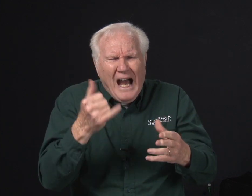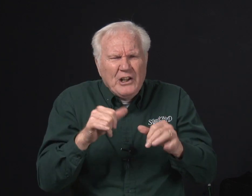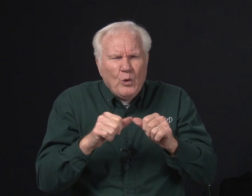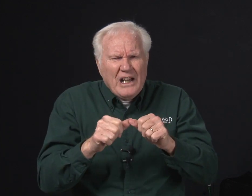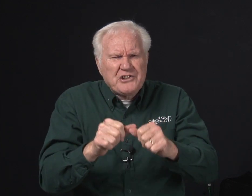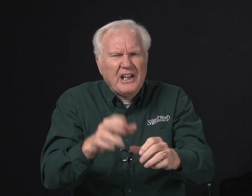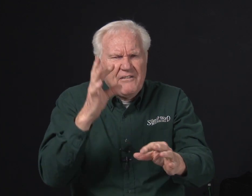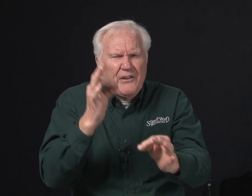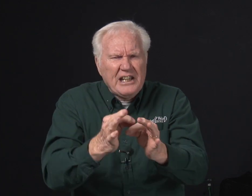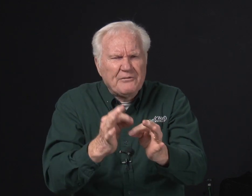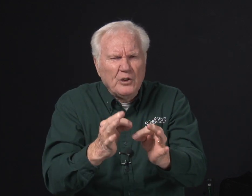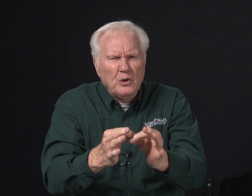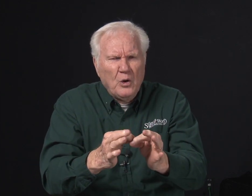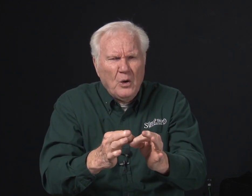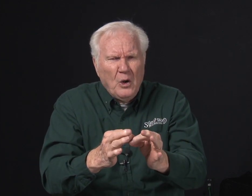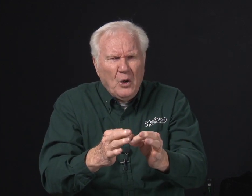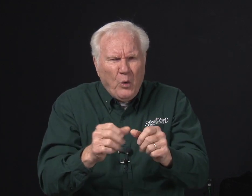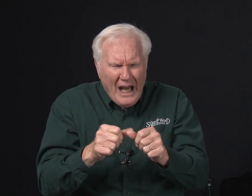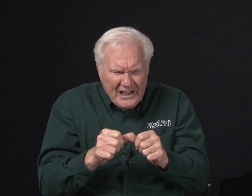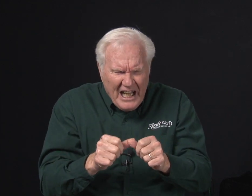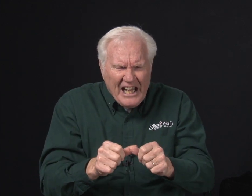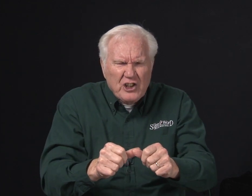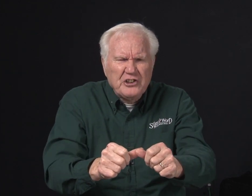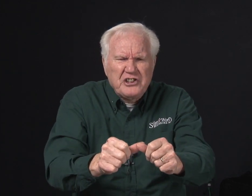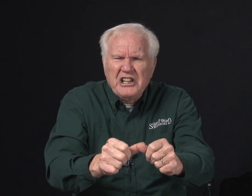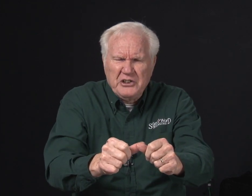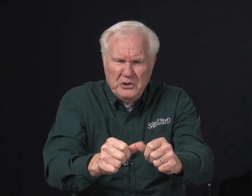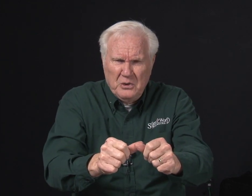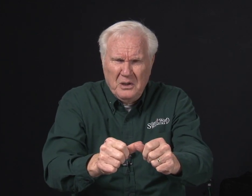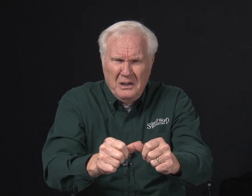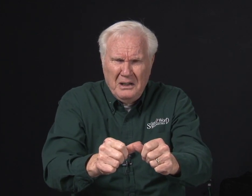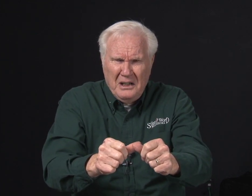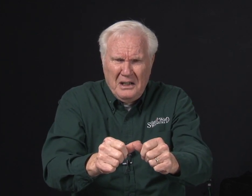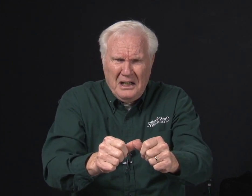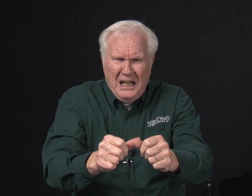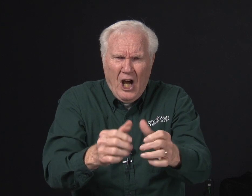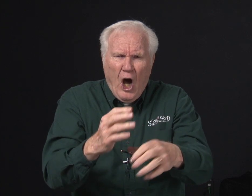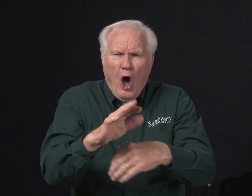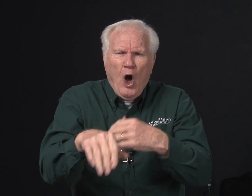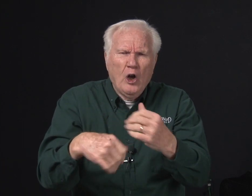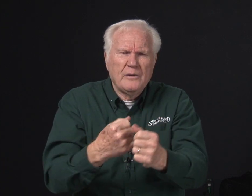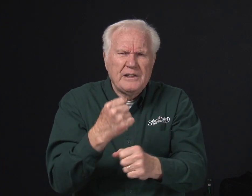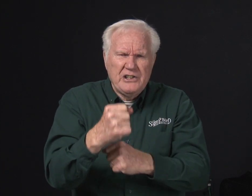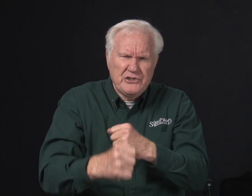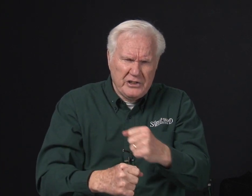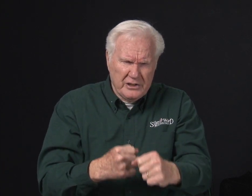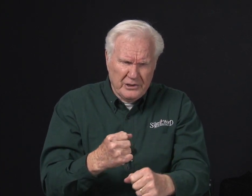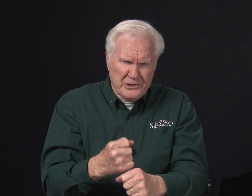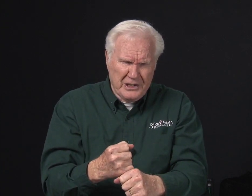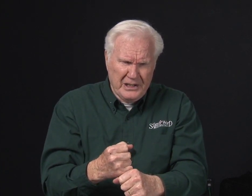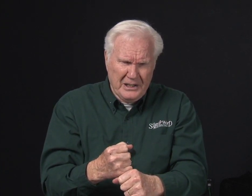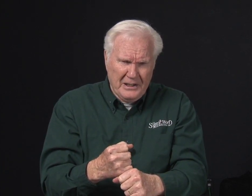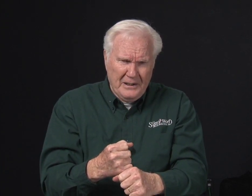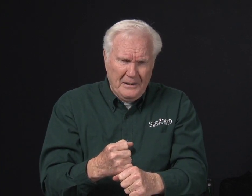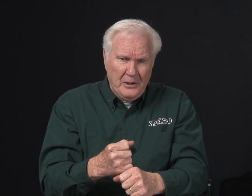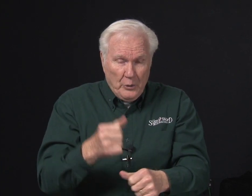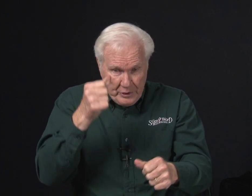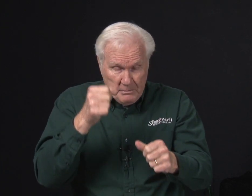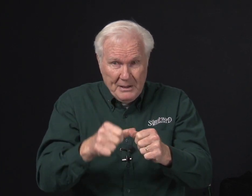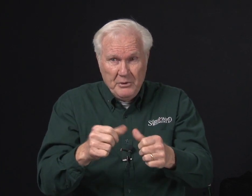do I stay faithful? Why did I continue? All of these years, remember